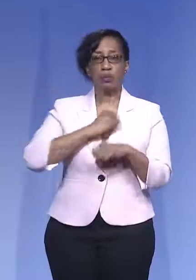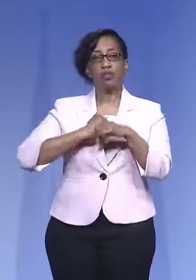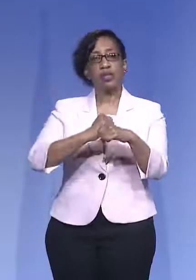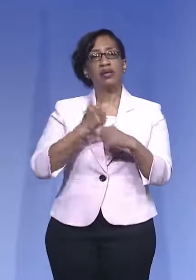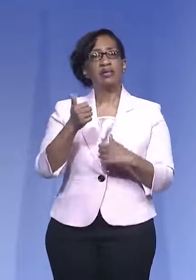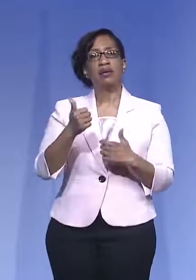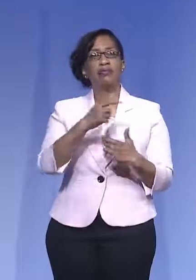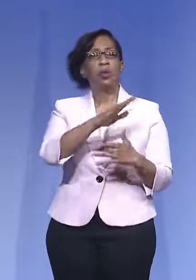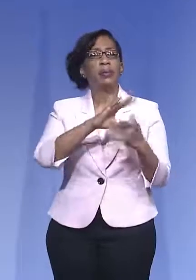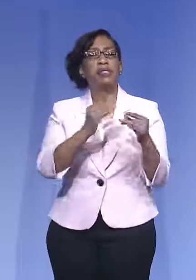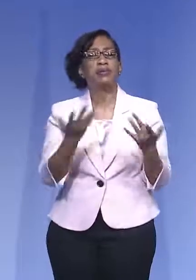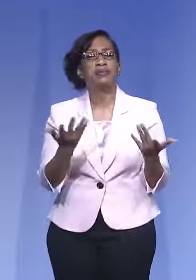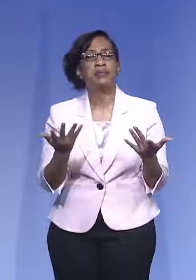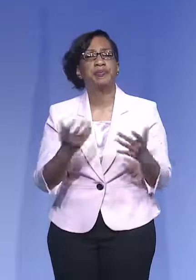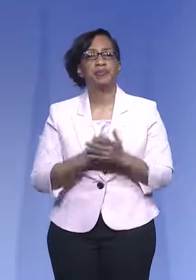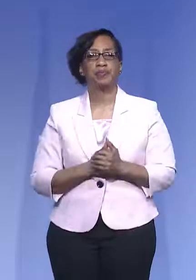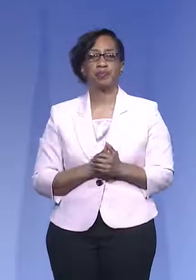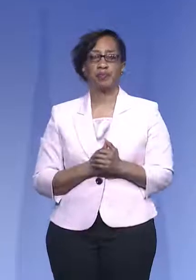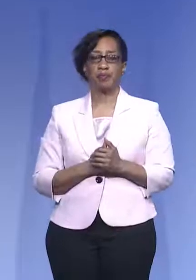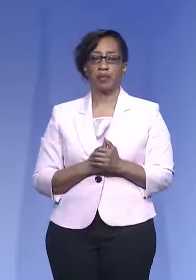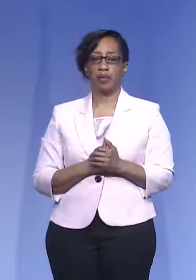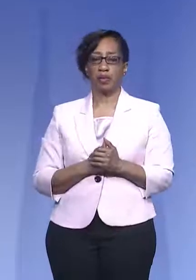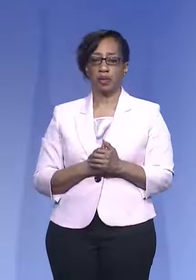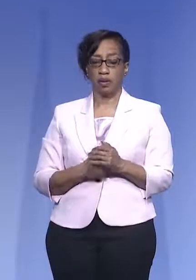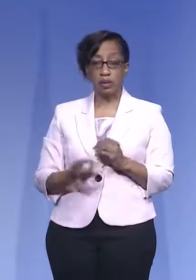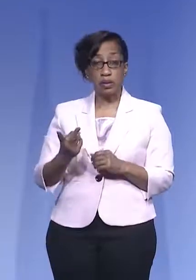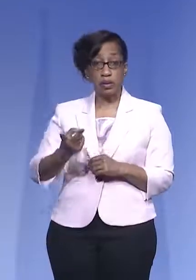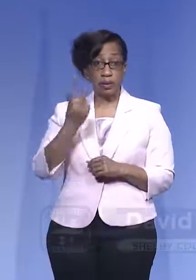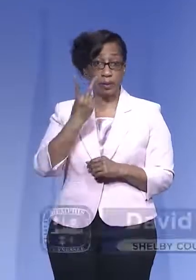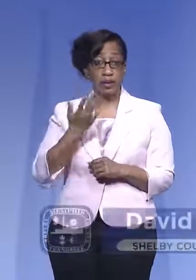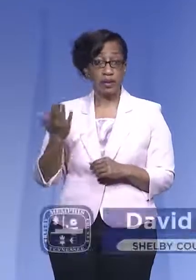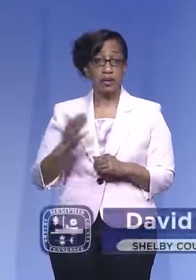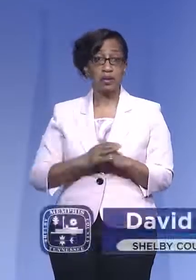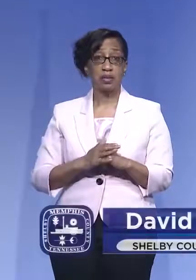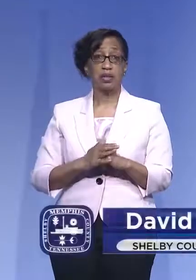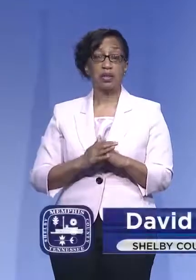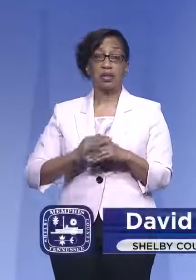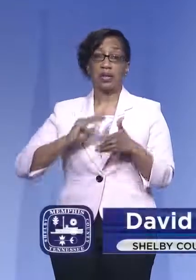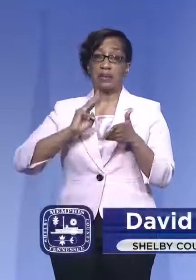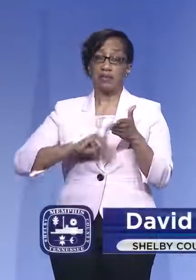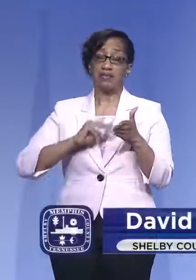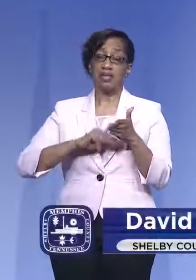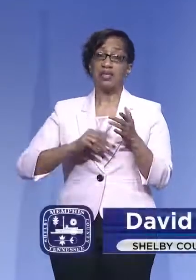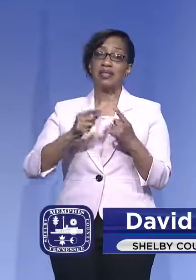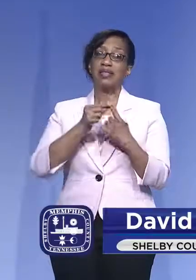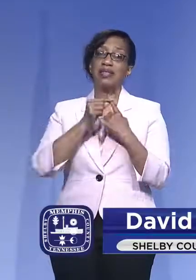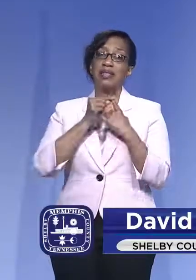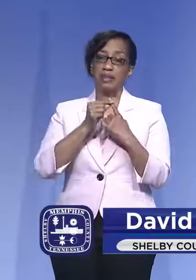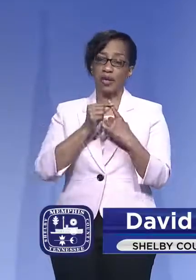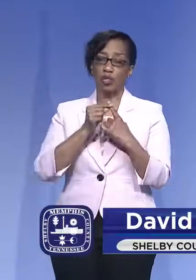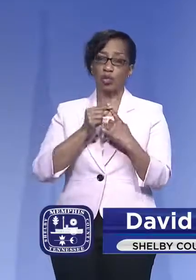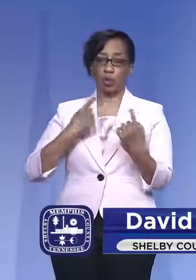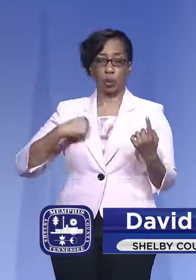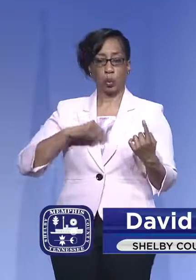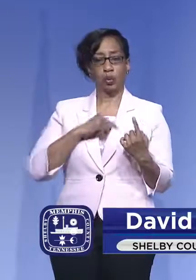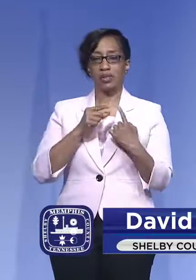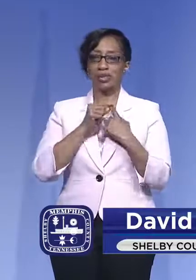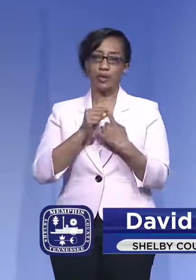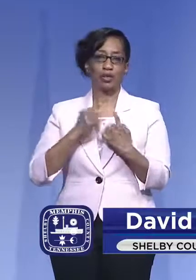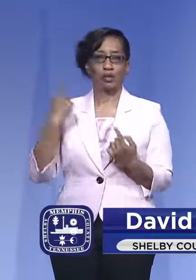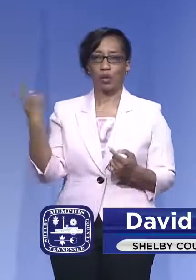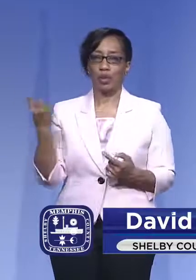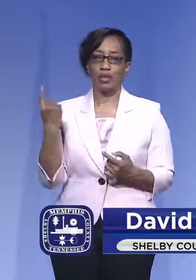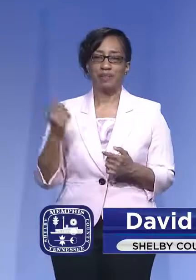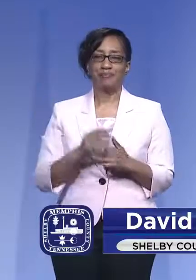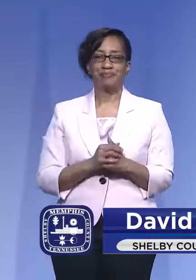yourself. Right, so I think there's a couple of things there. I know that Memphis is special. We're special, we always are. And